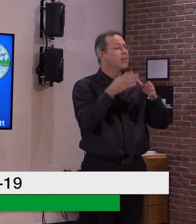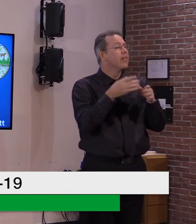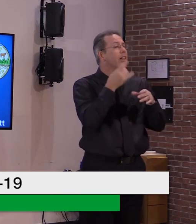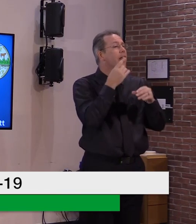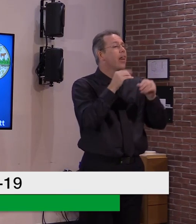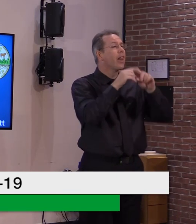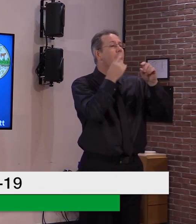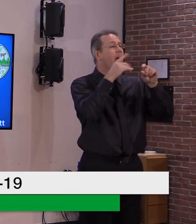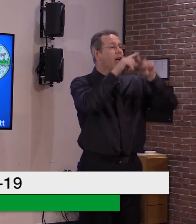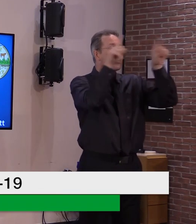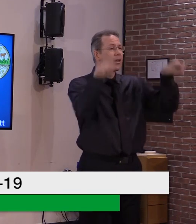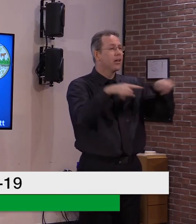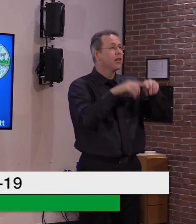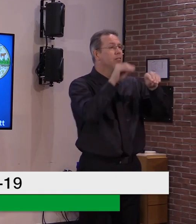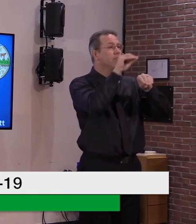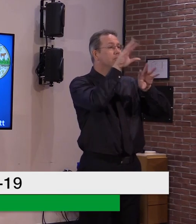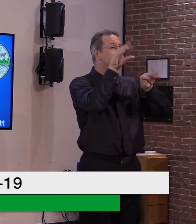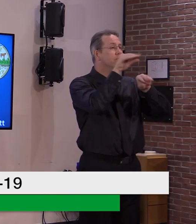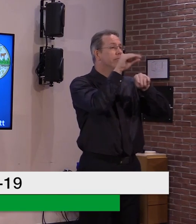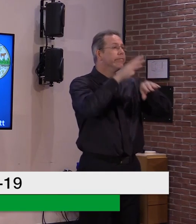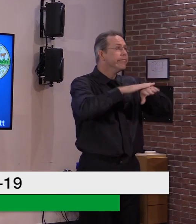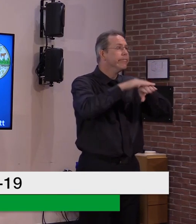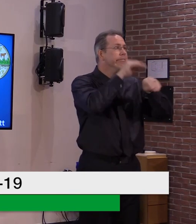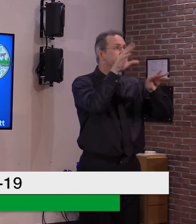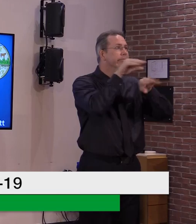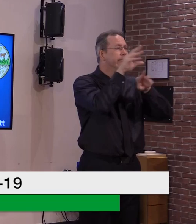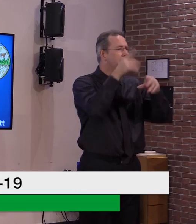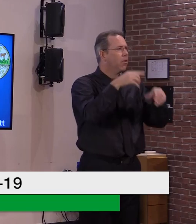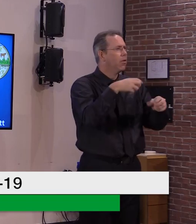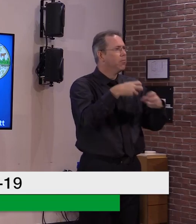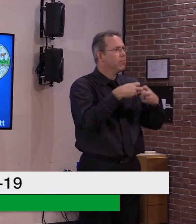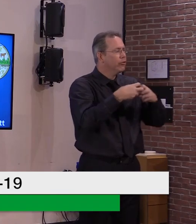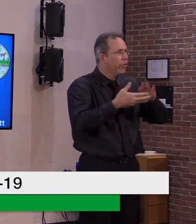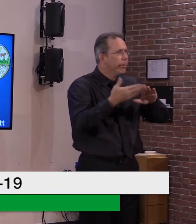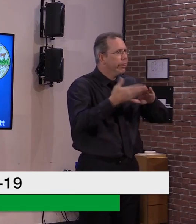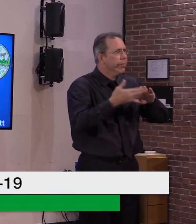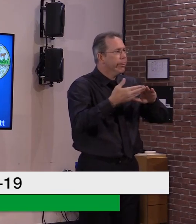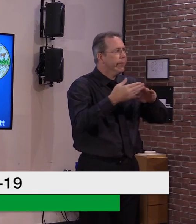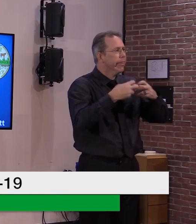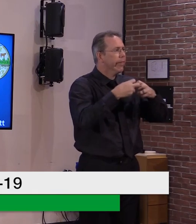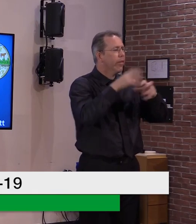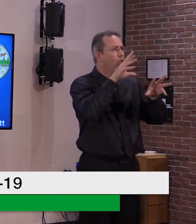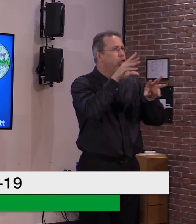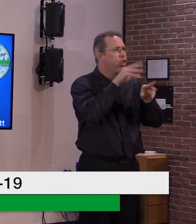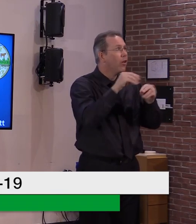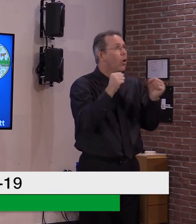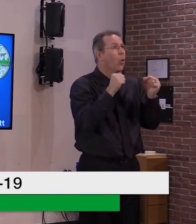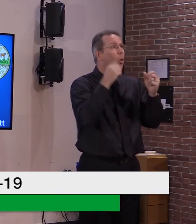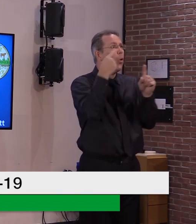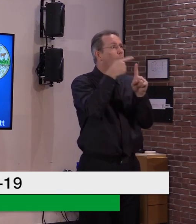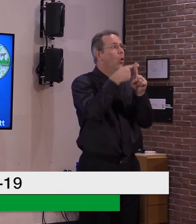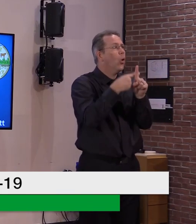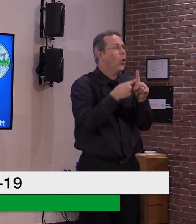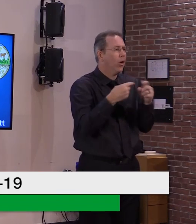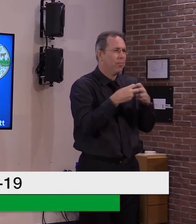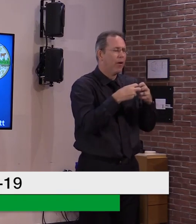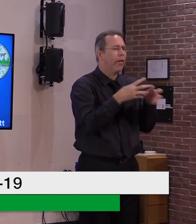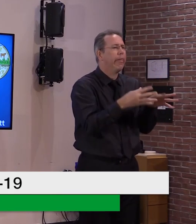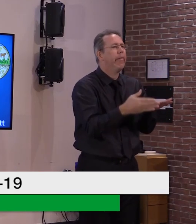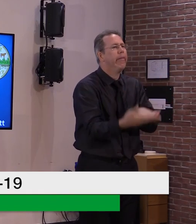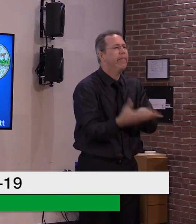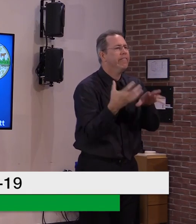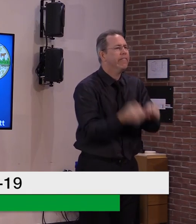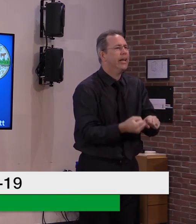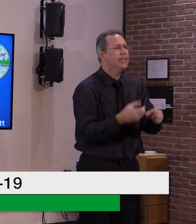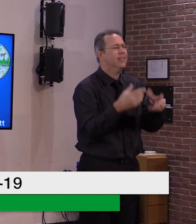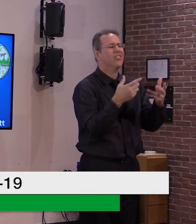winter uh the the extent of the uh the the power uh is uh not as broad as in the summer i don't